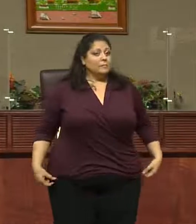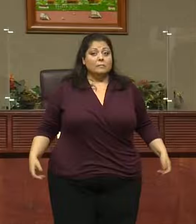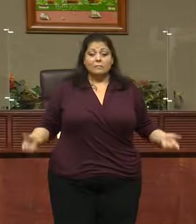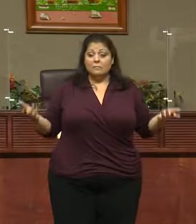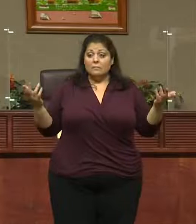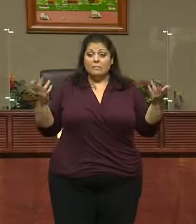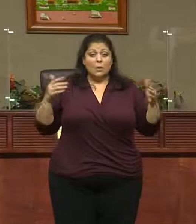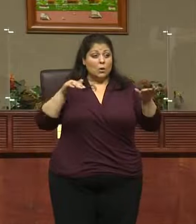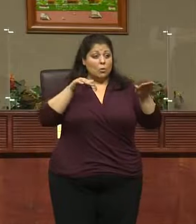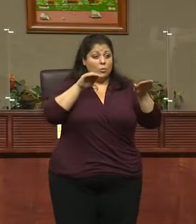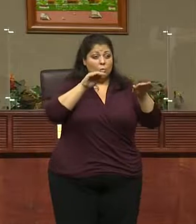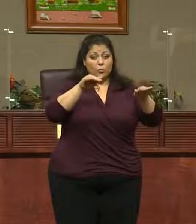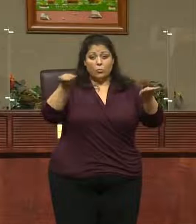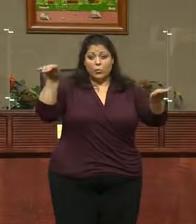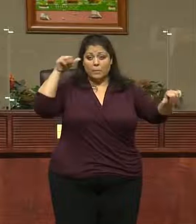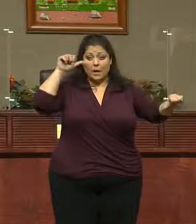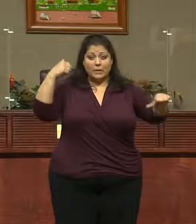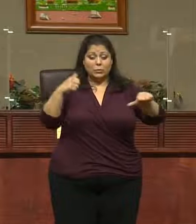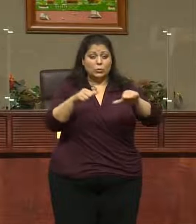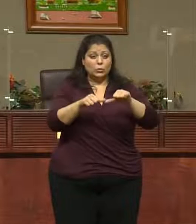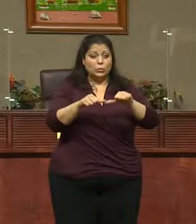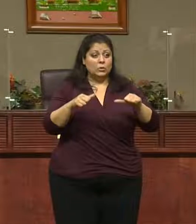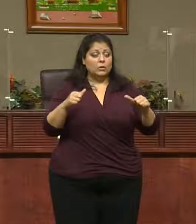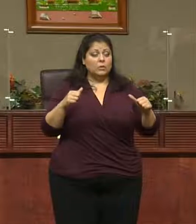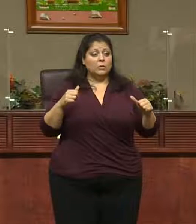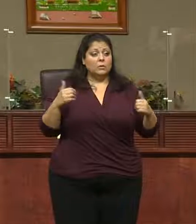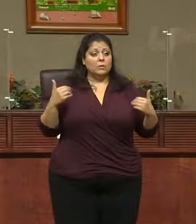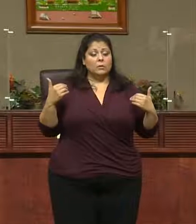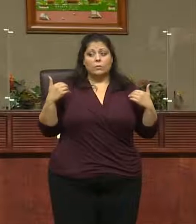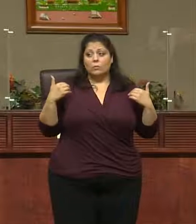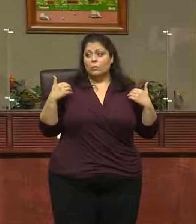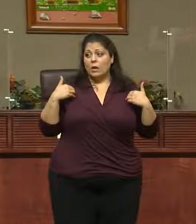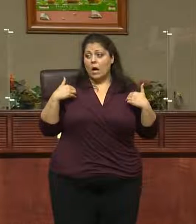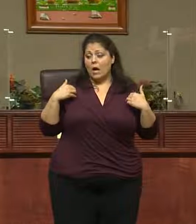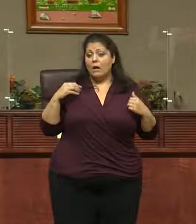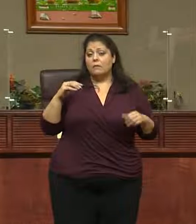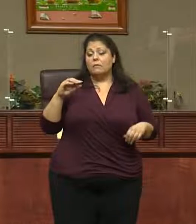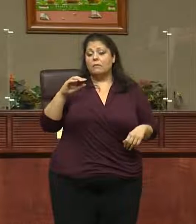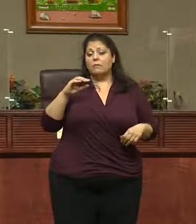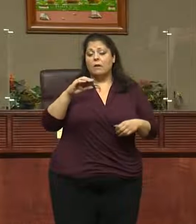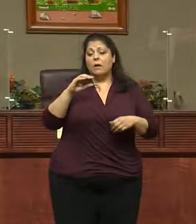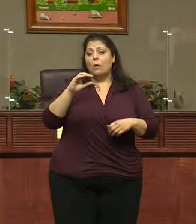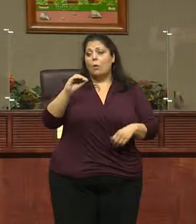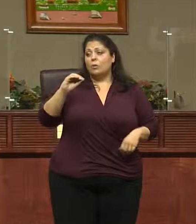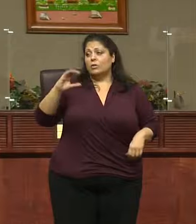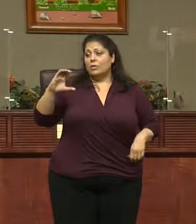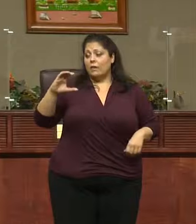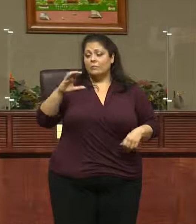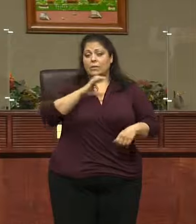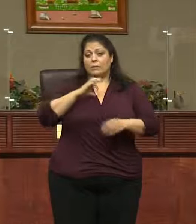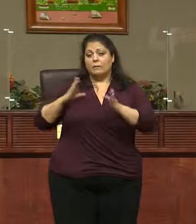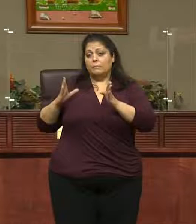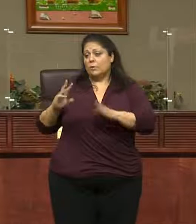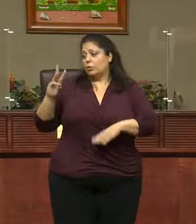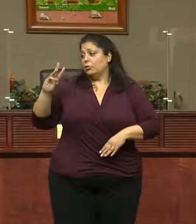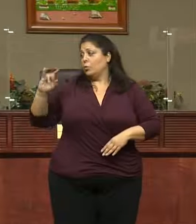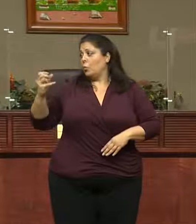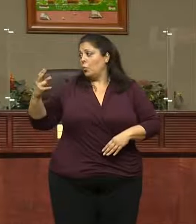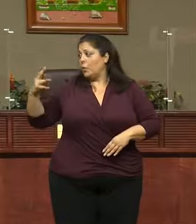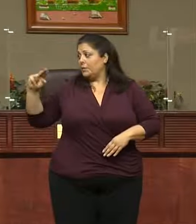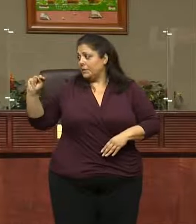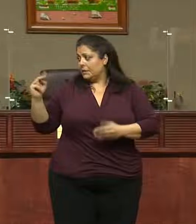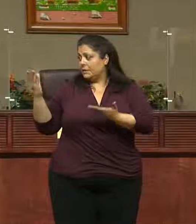Just as a reminder, we have Orange County Commissioner Wilson, who has joined us, Orange County